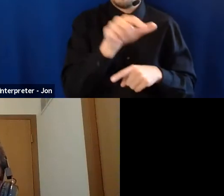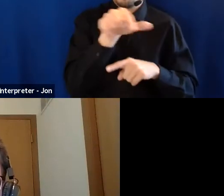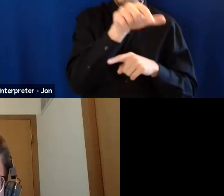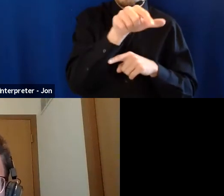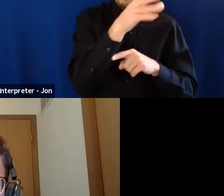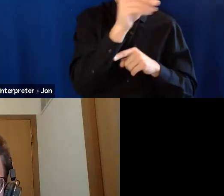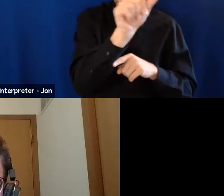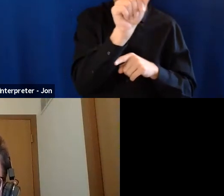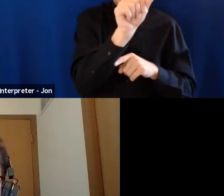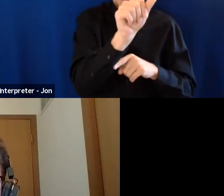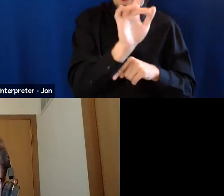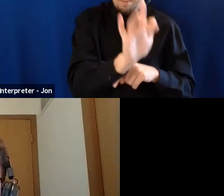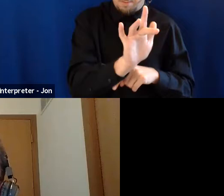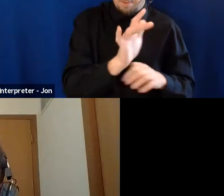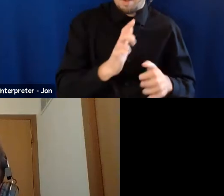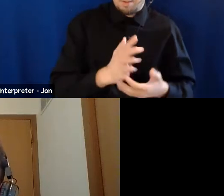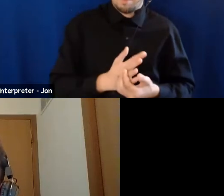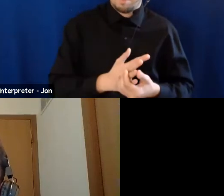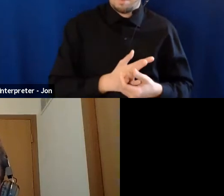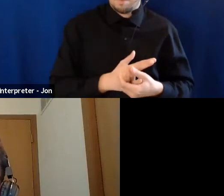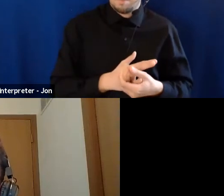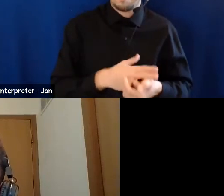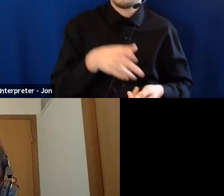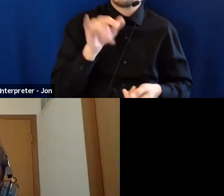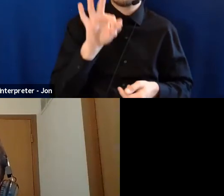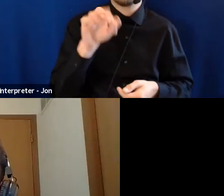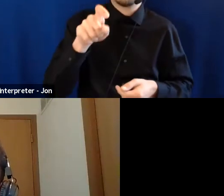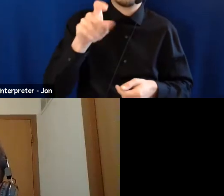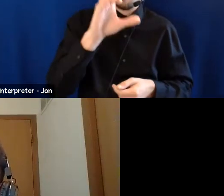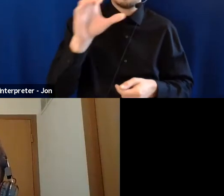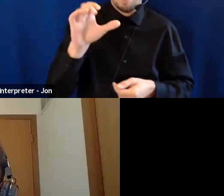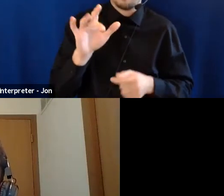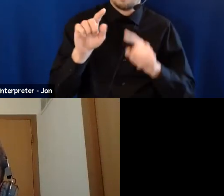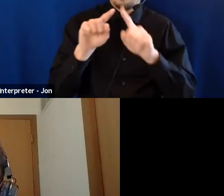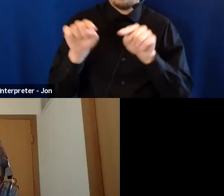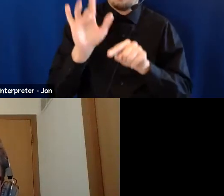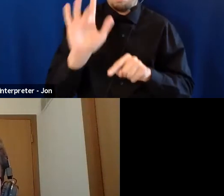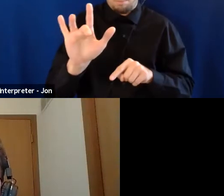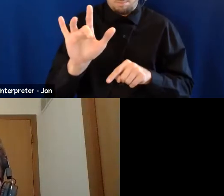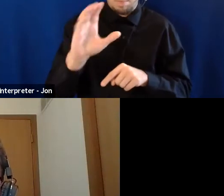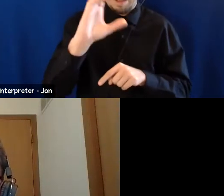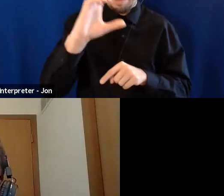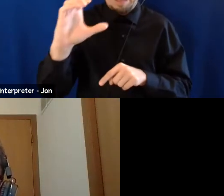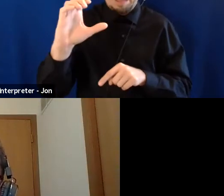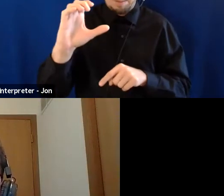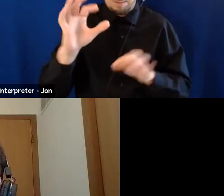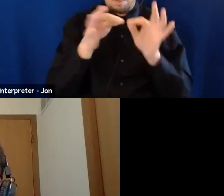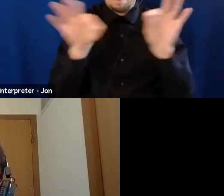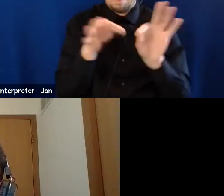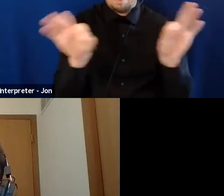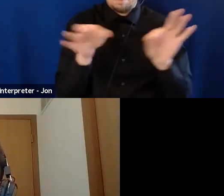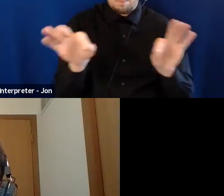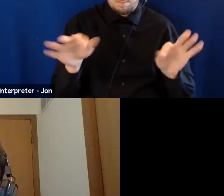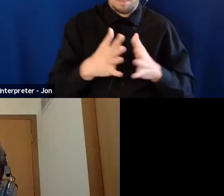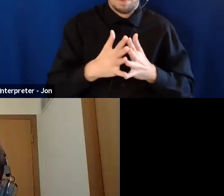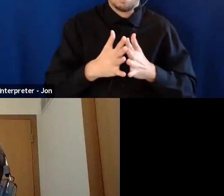is a closed caption box at the bottom, which is the CC.